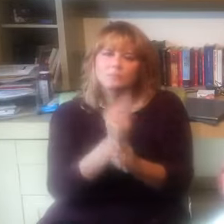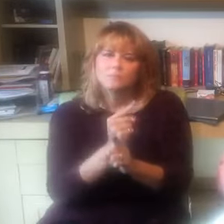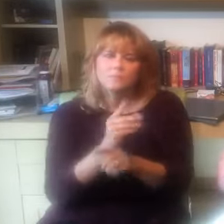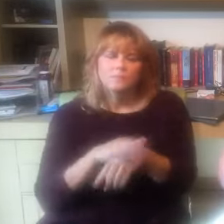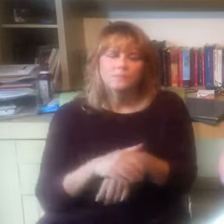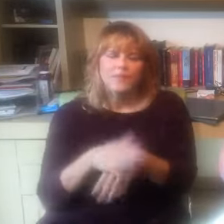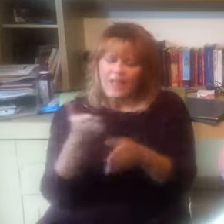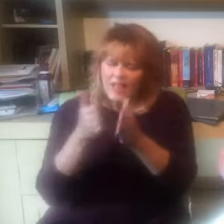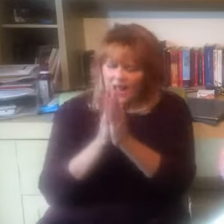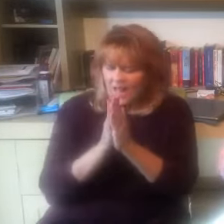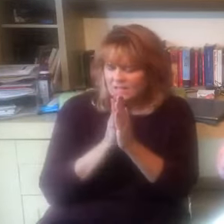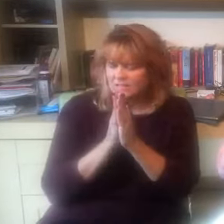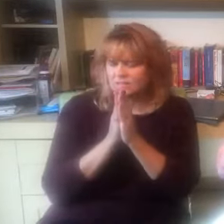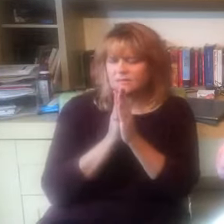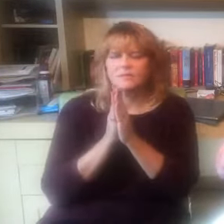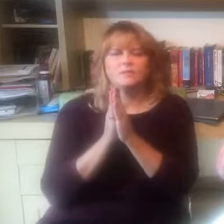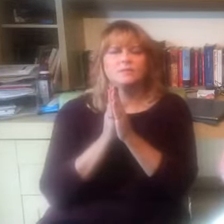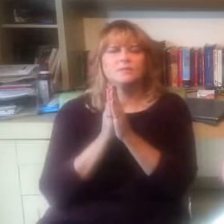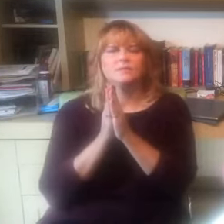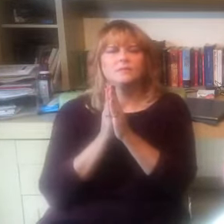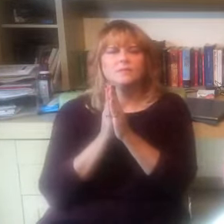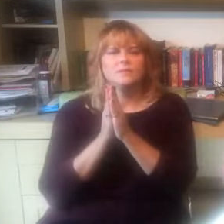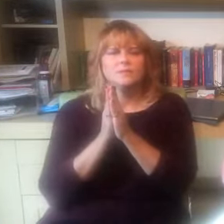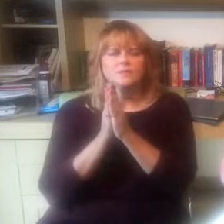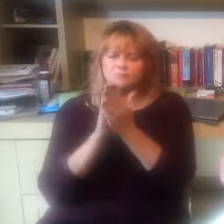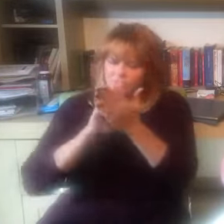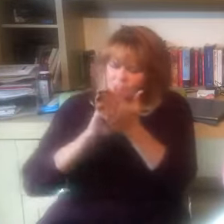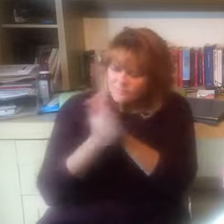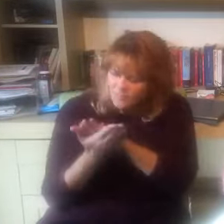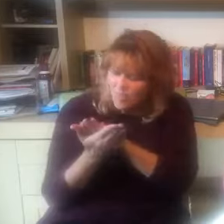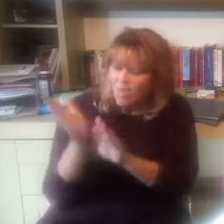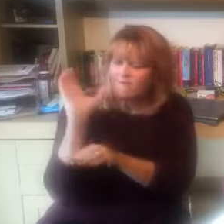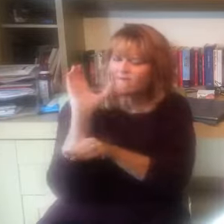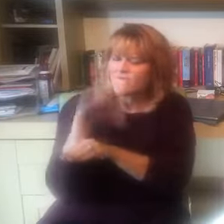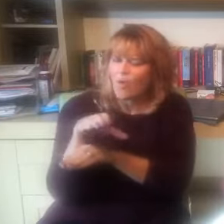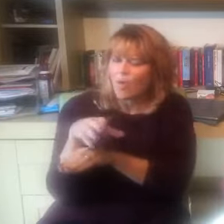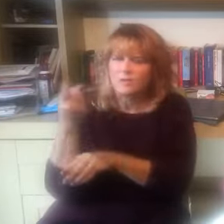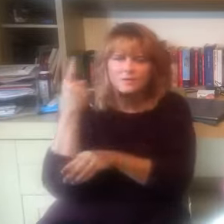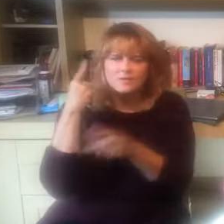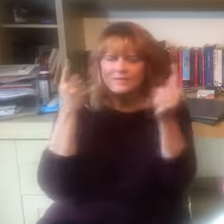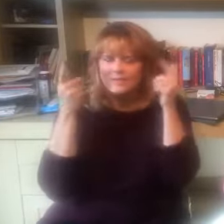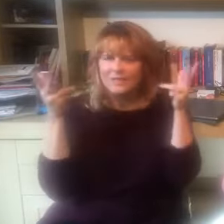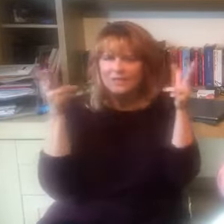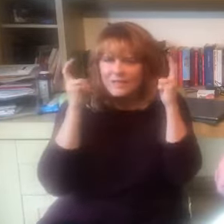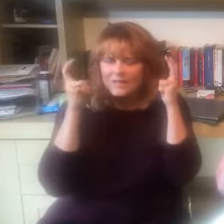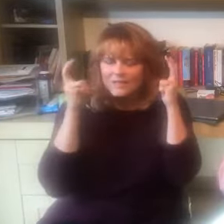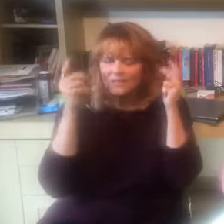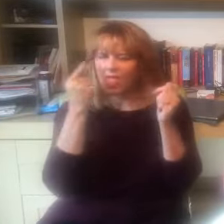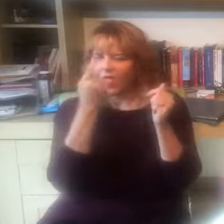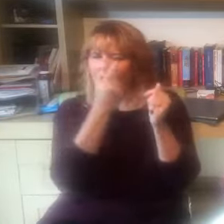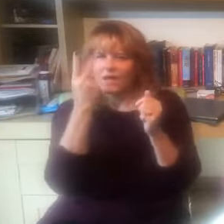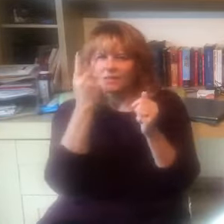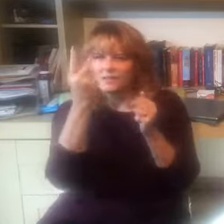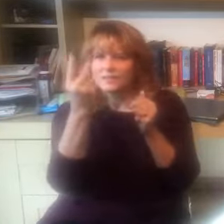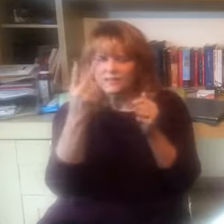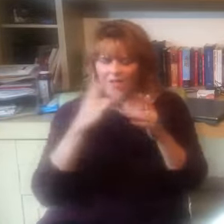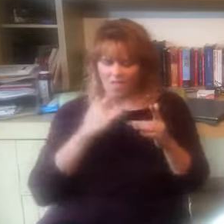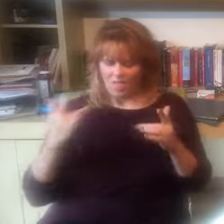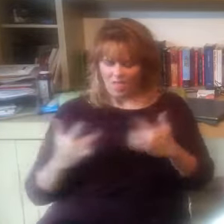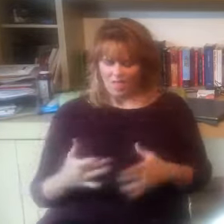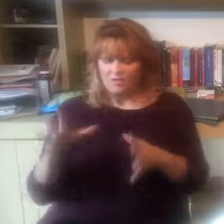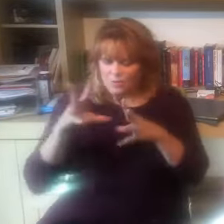ask that you cause them to open their ears to hear, their eyes to see, and their heart